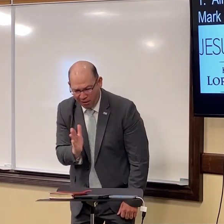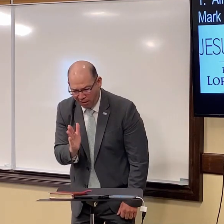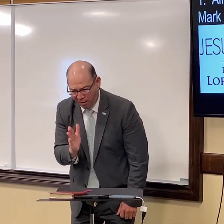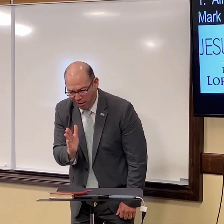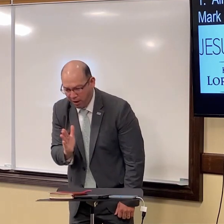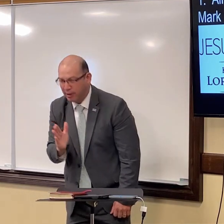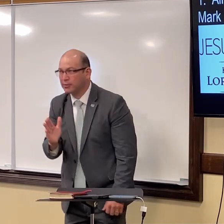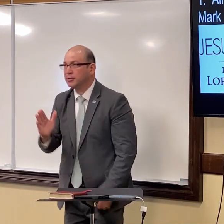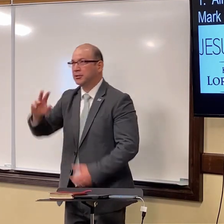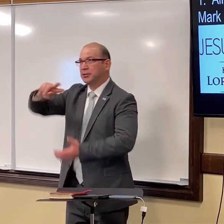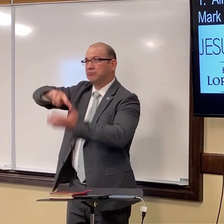Remember, God,